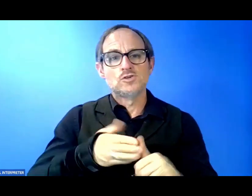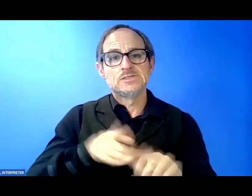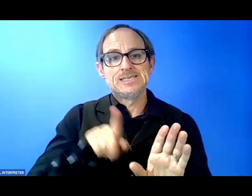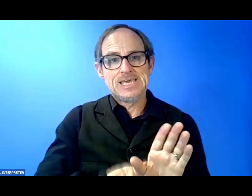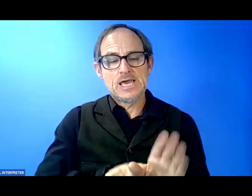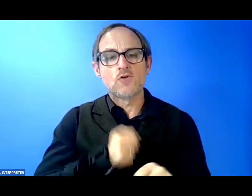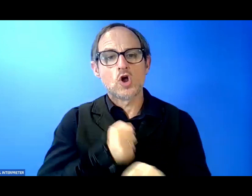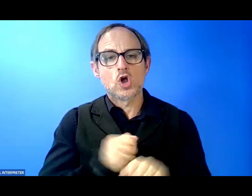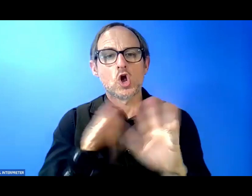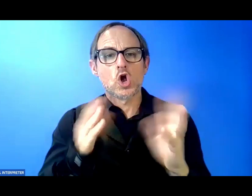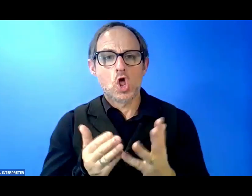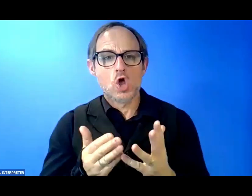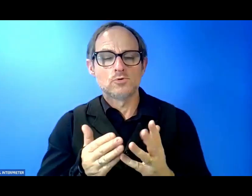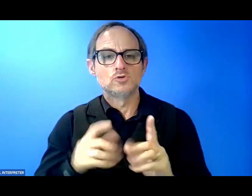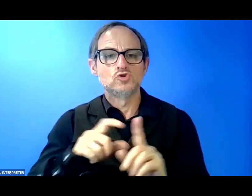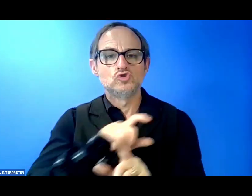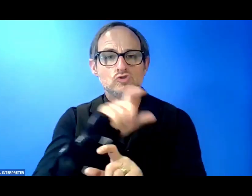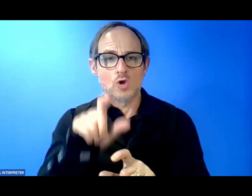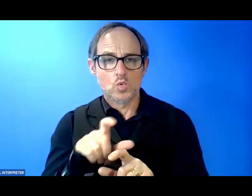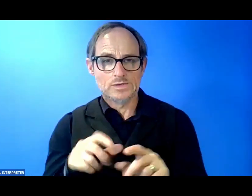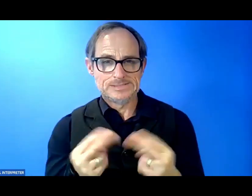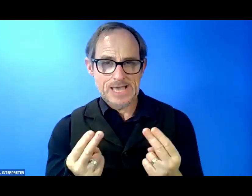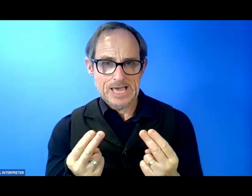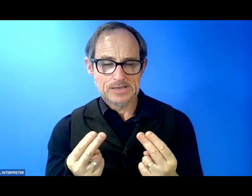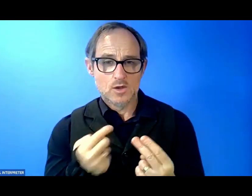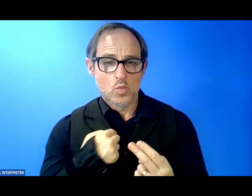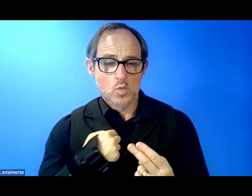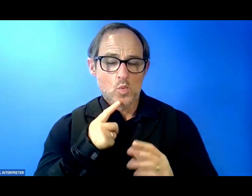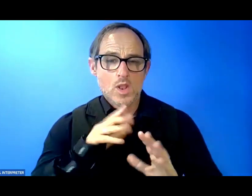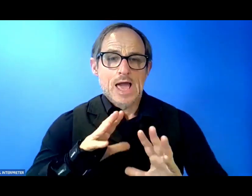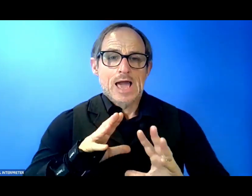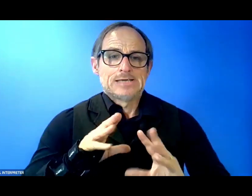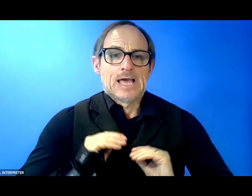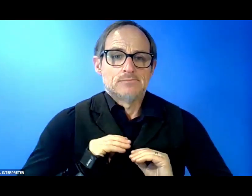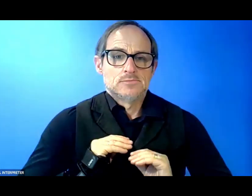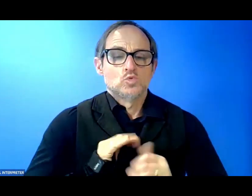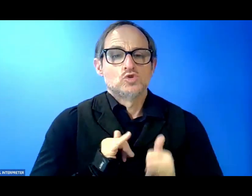we accept and embrace the fact that we will not get it right. Indeed,